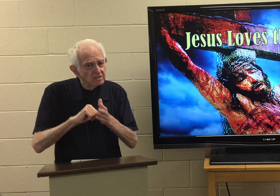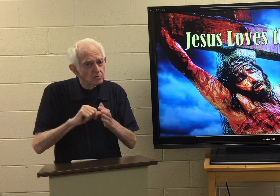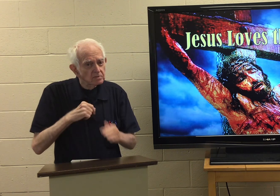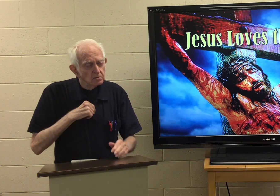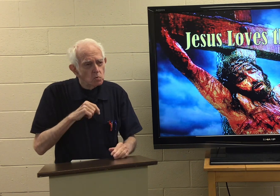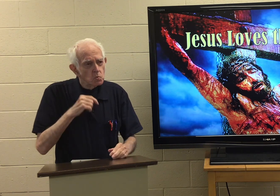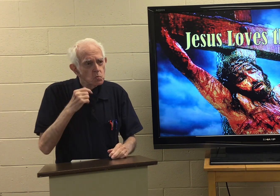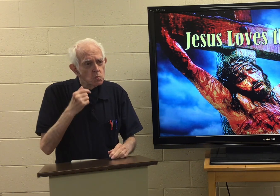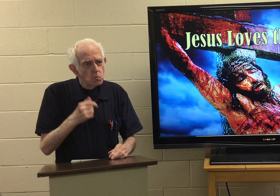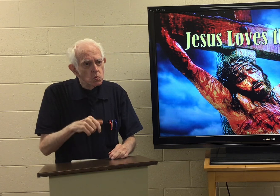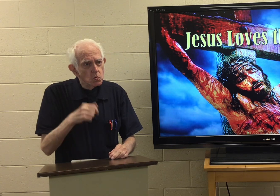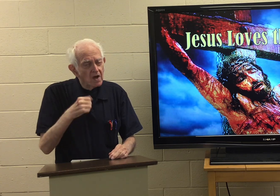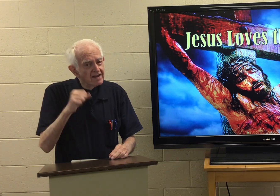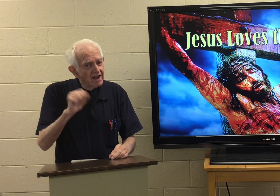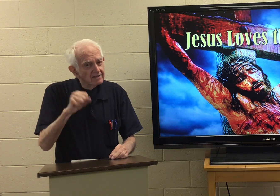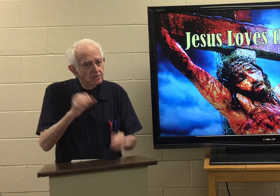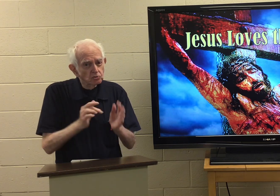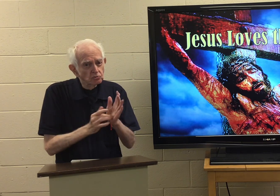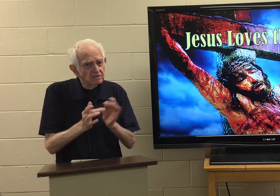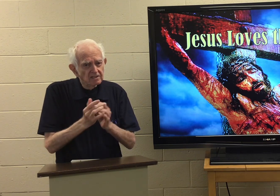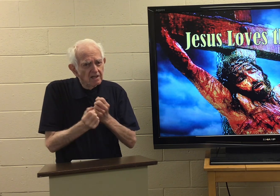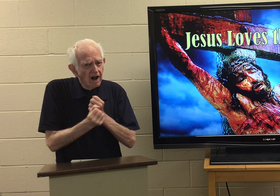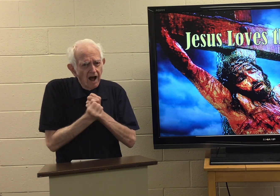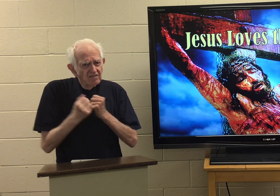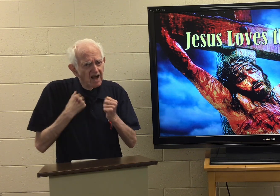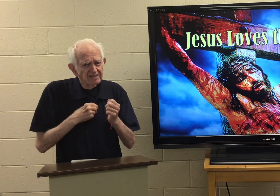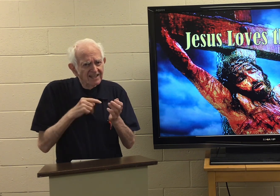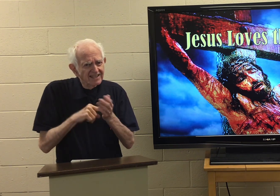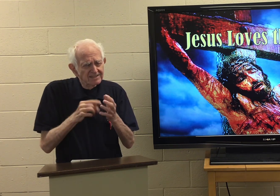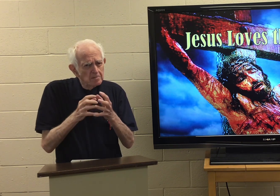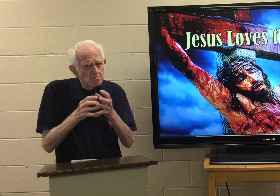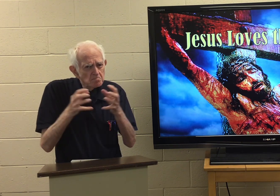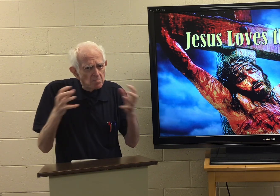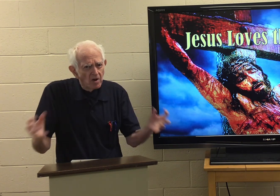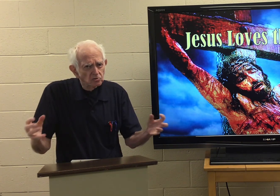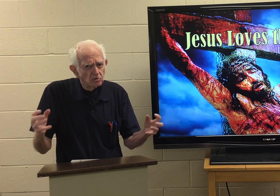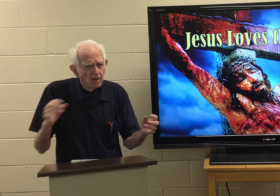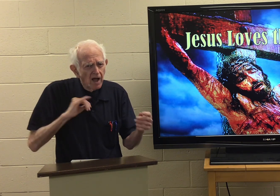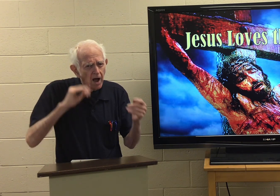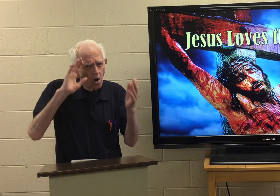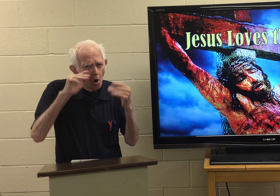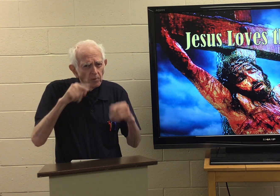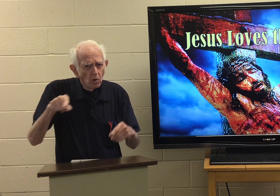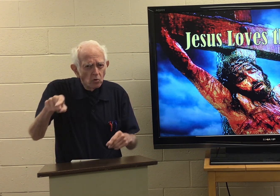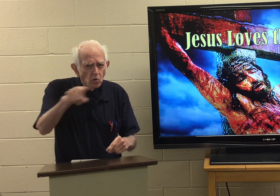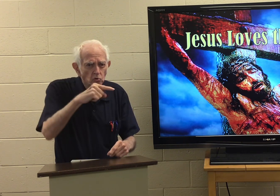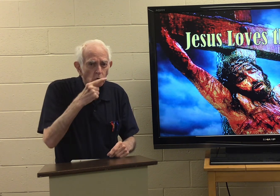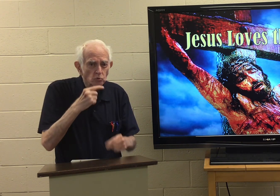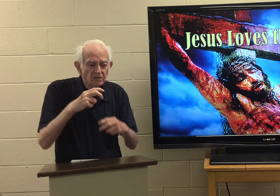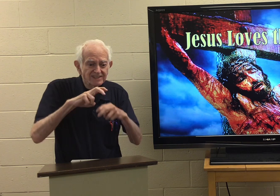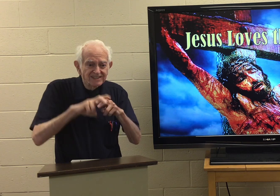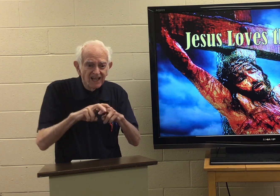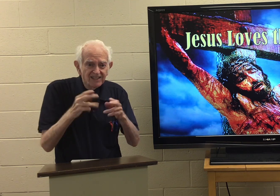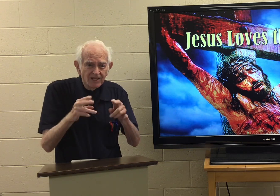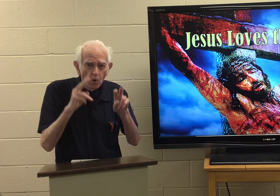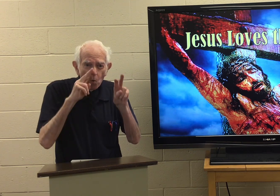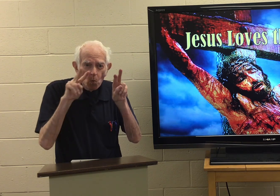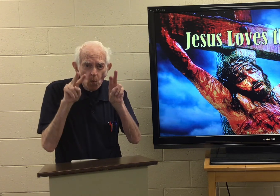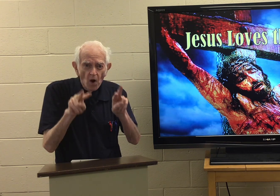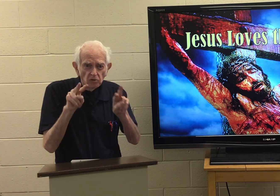That's an impression on me. Yes, Jesus loves us this much. I hope that you who are sitting here